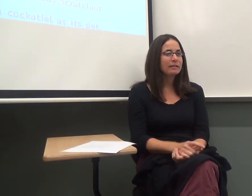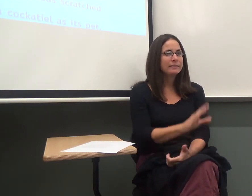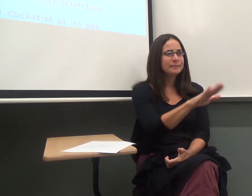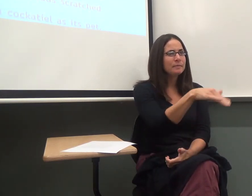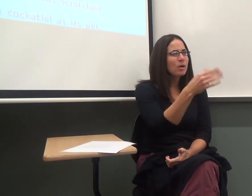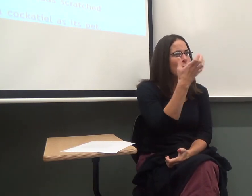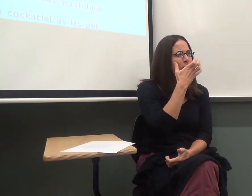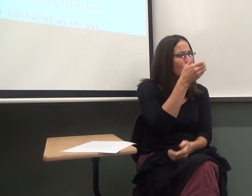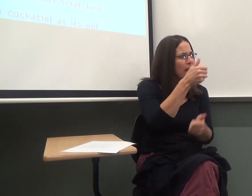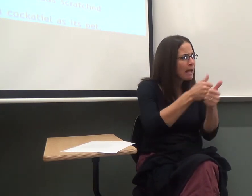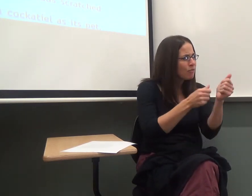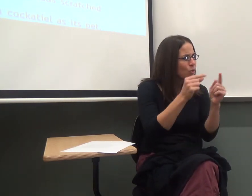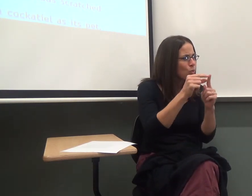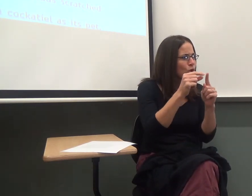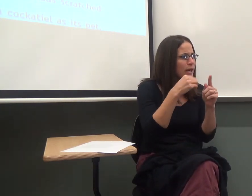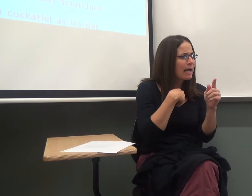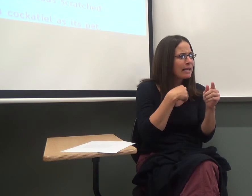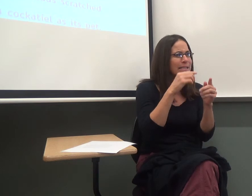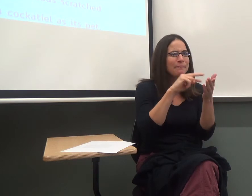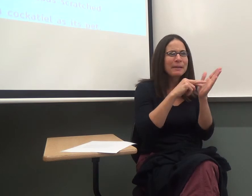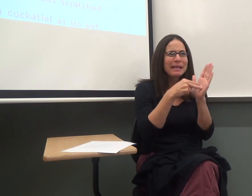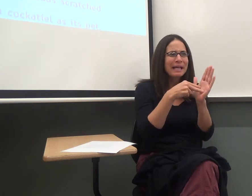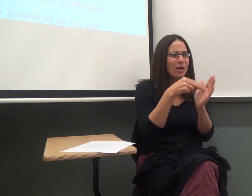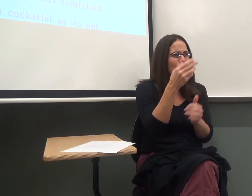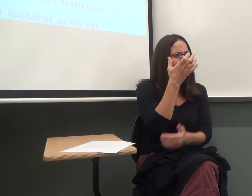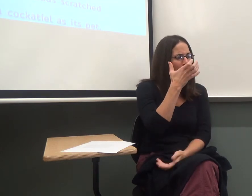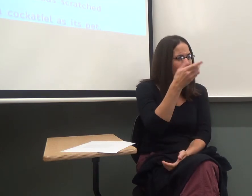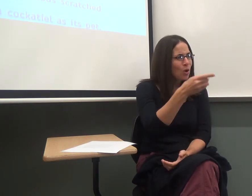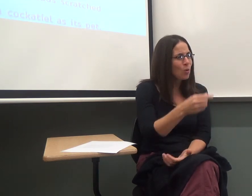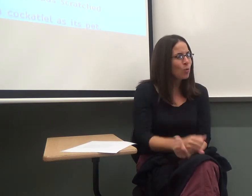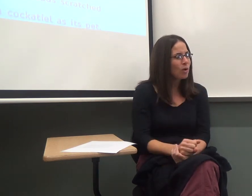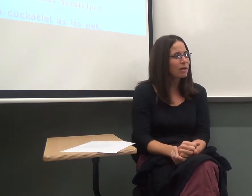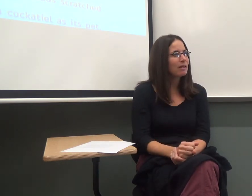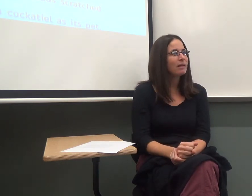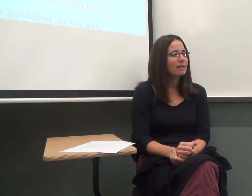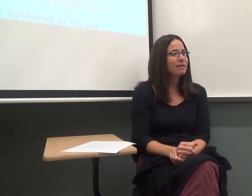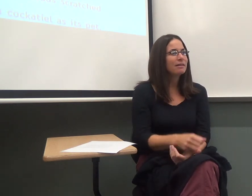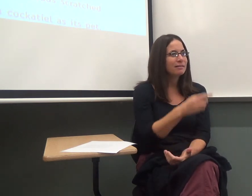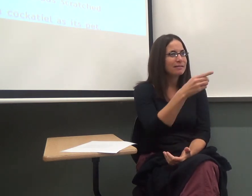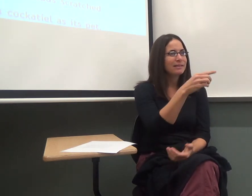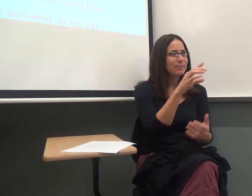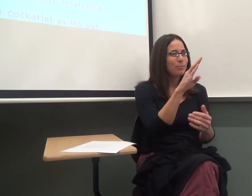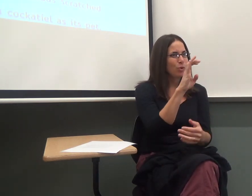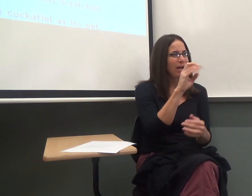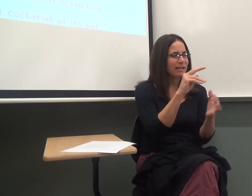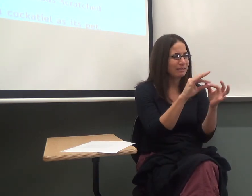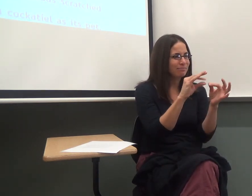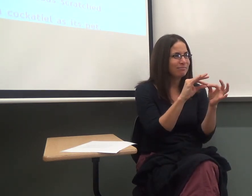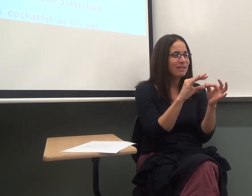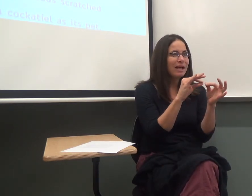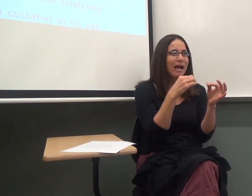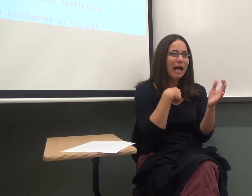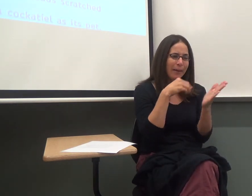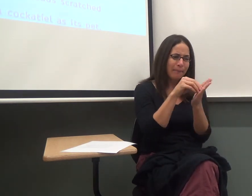know. I know I put a lot of it down. I know I didn't put all of it down. That's okay.